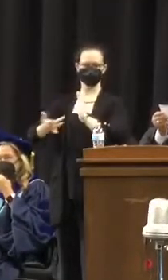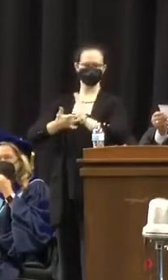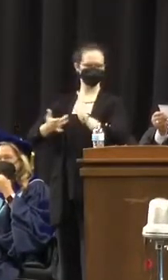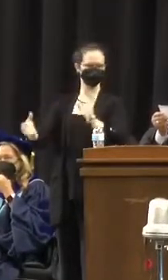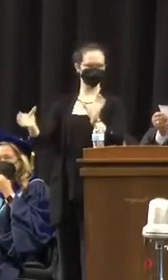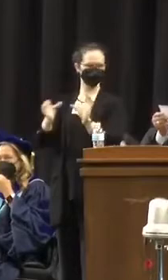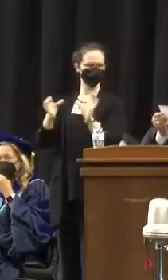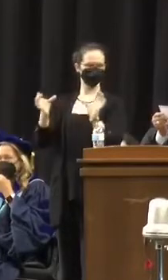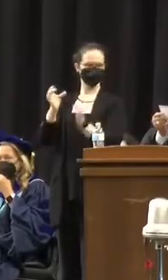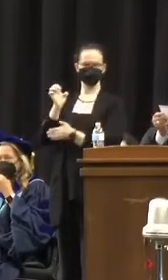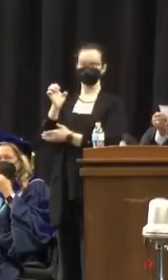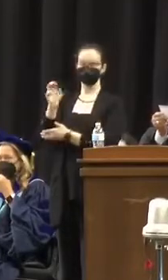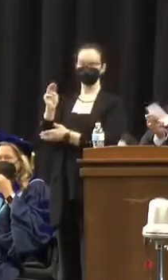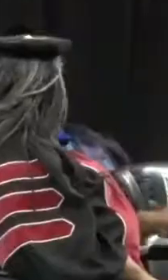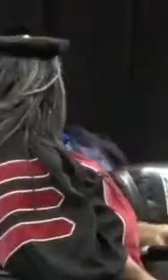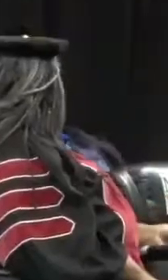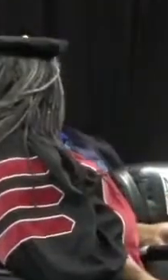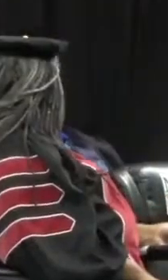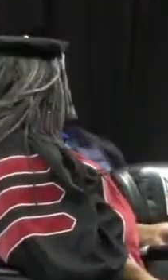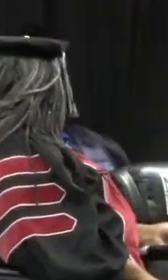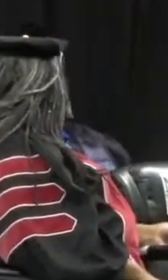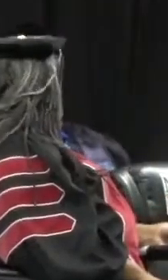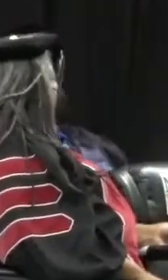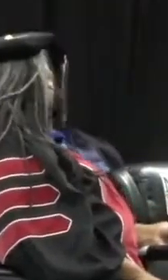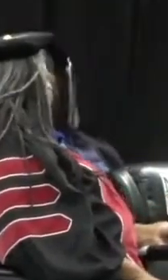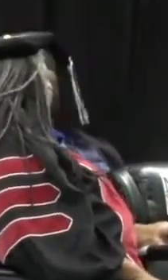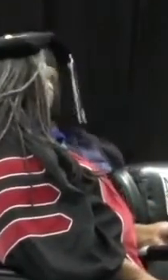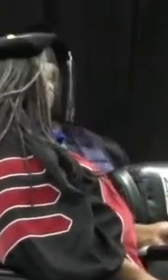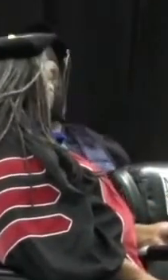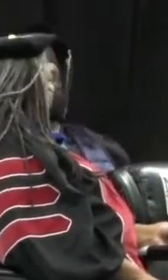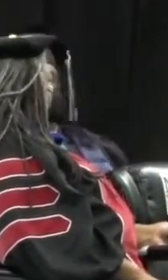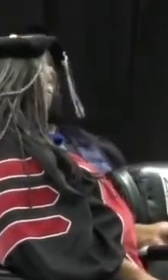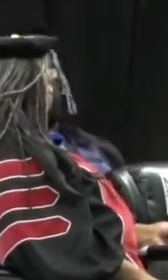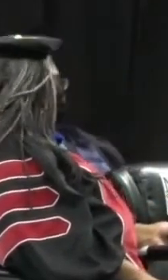Certificate in EMS, EMT Basic.